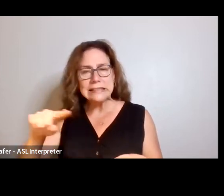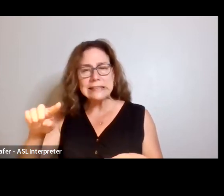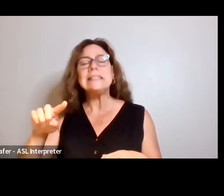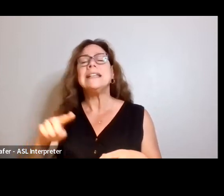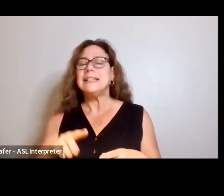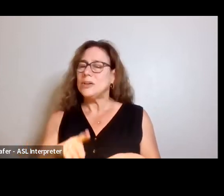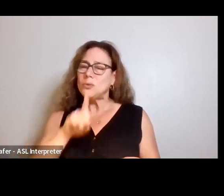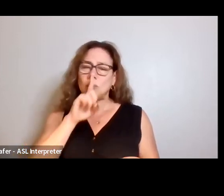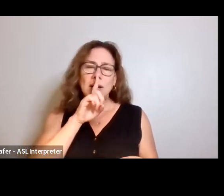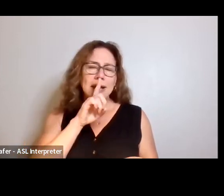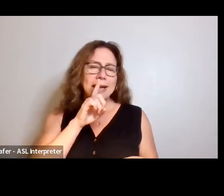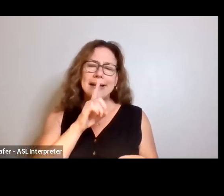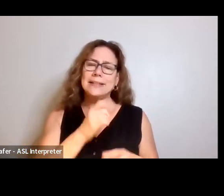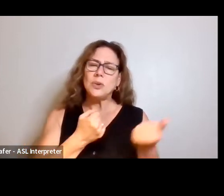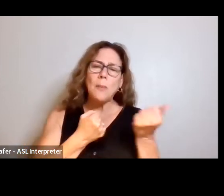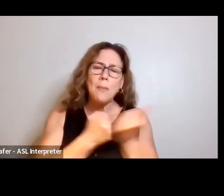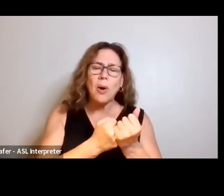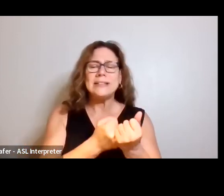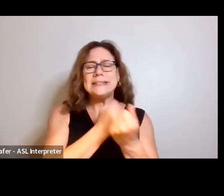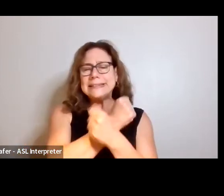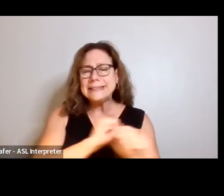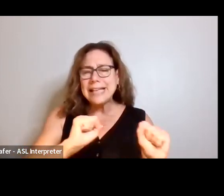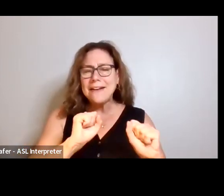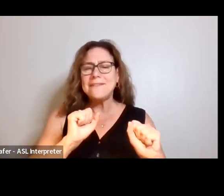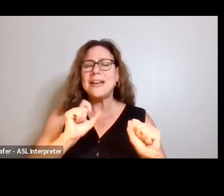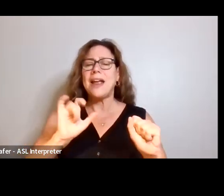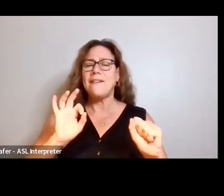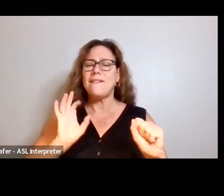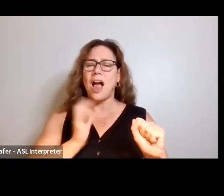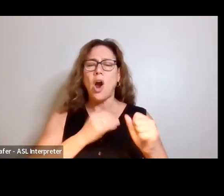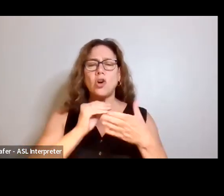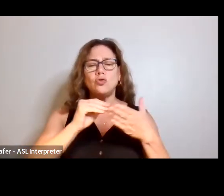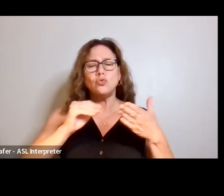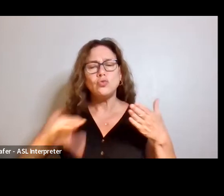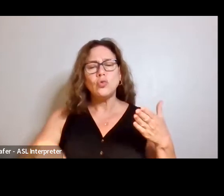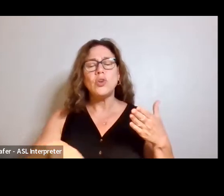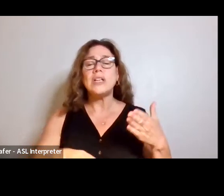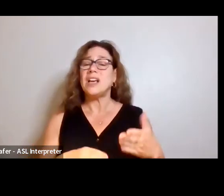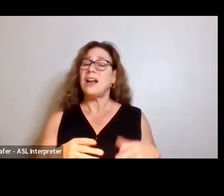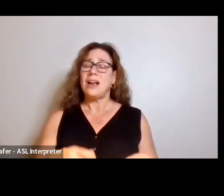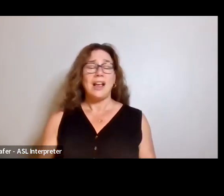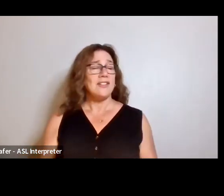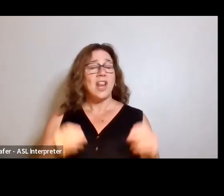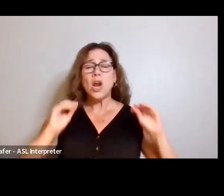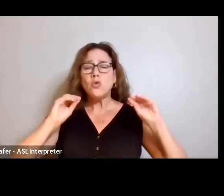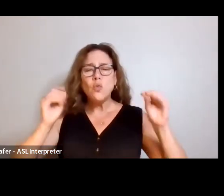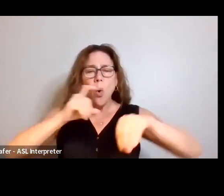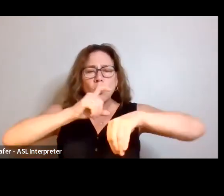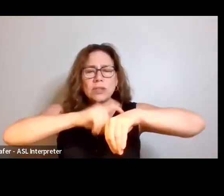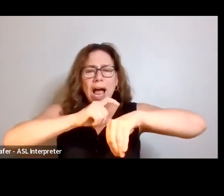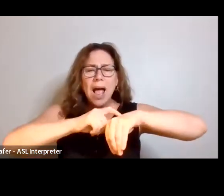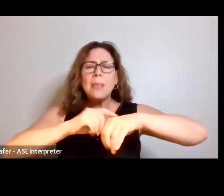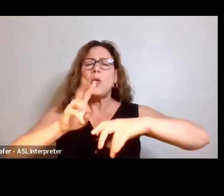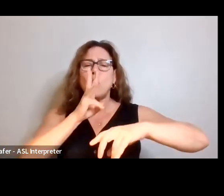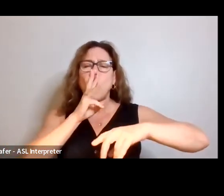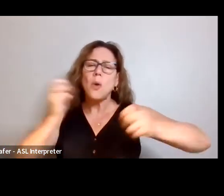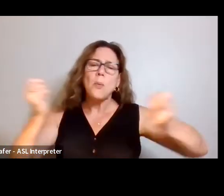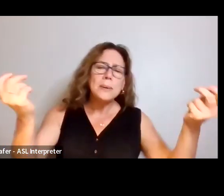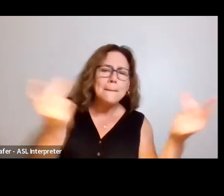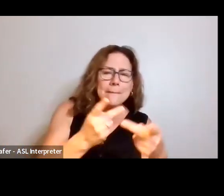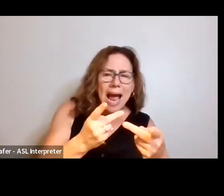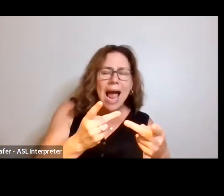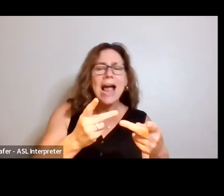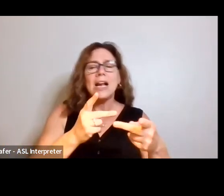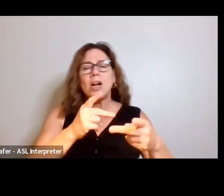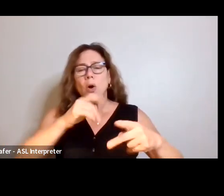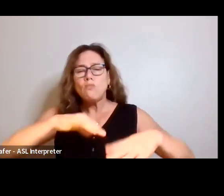So much that after the tile was done and the water was back in and it was chlorinated, she looked at a couple of the tiles along the top and